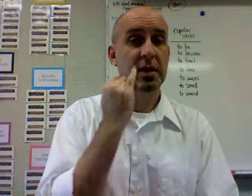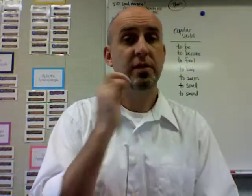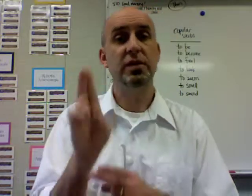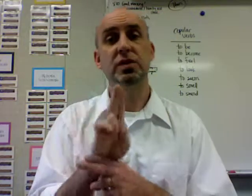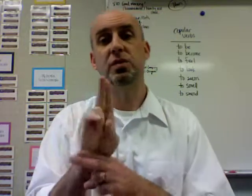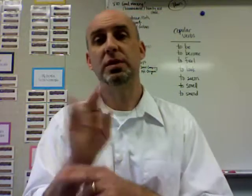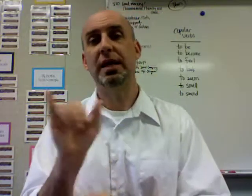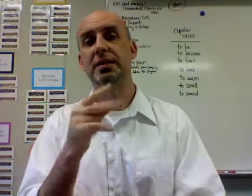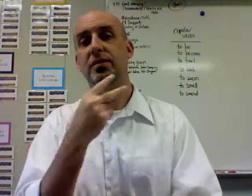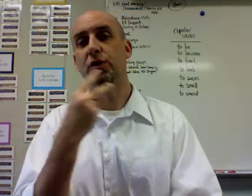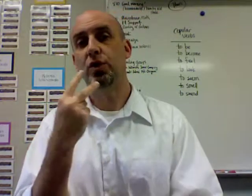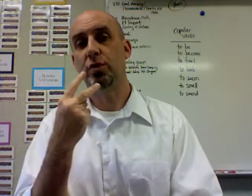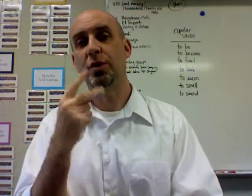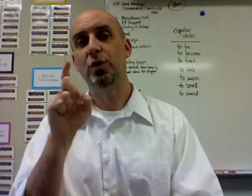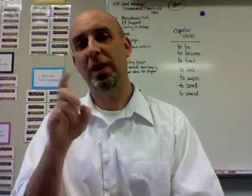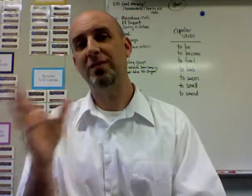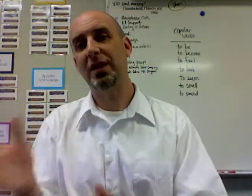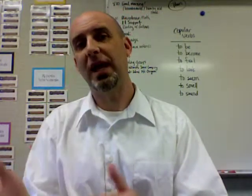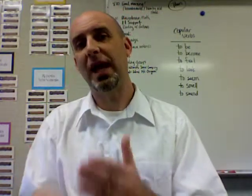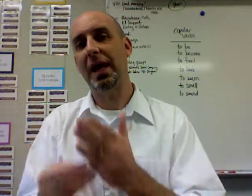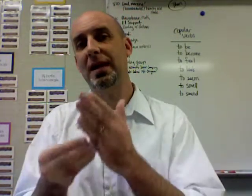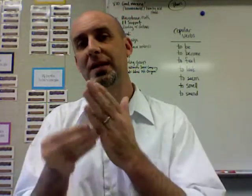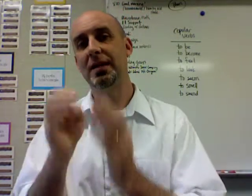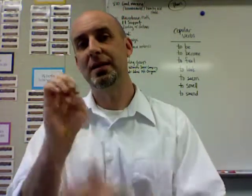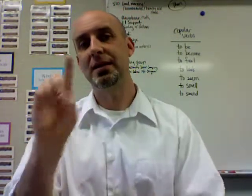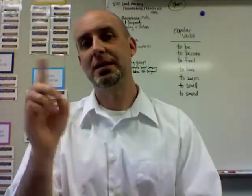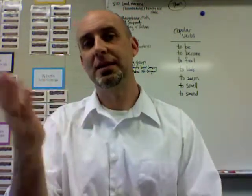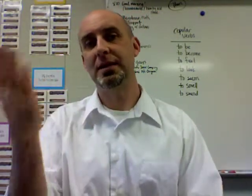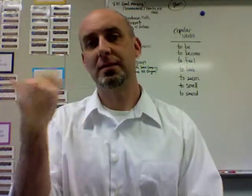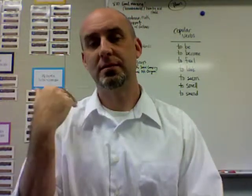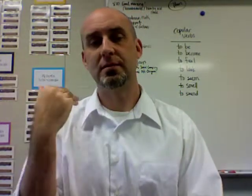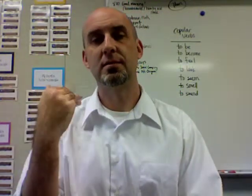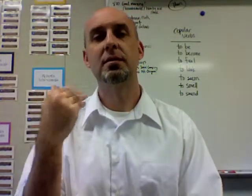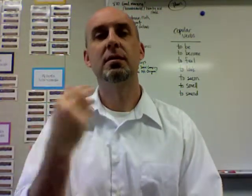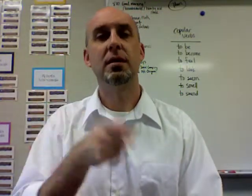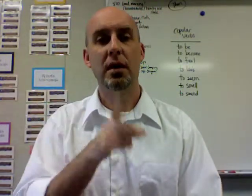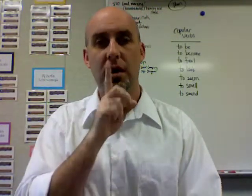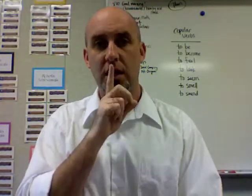it's used as a verb, you have to add ed. Hushed.